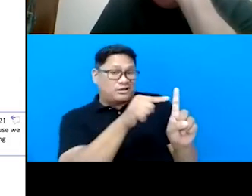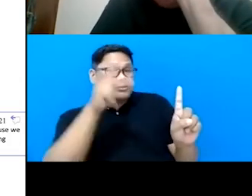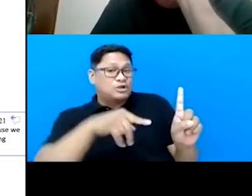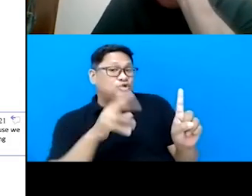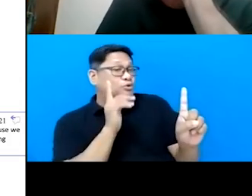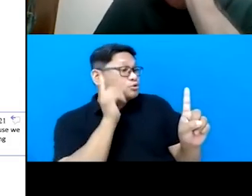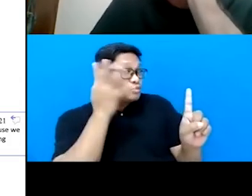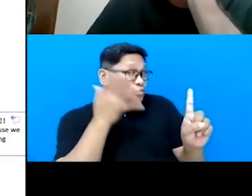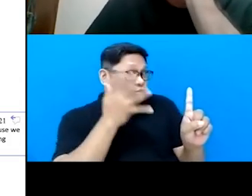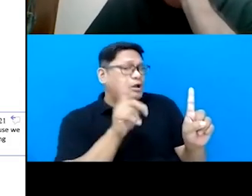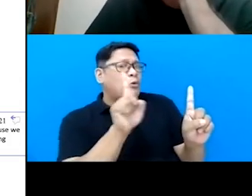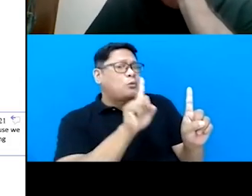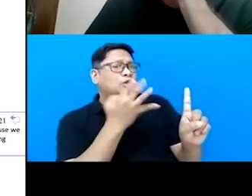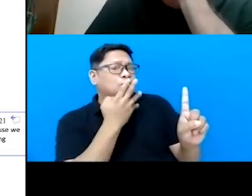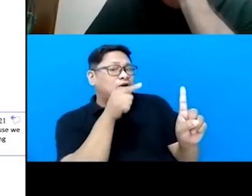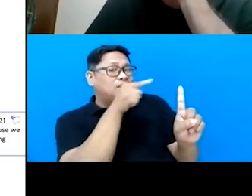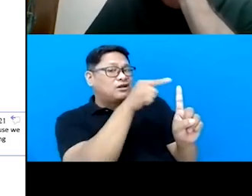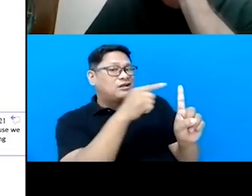know what color their hair is.